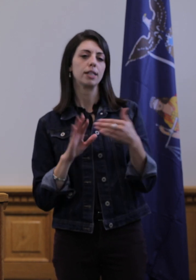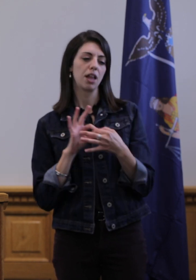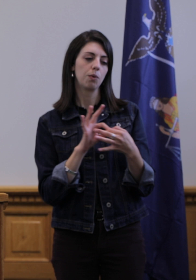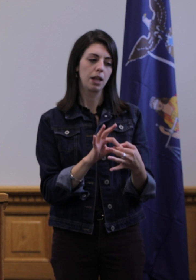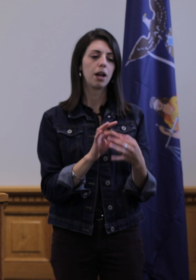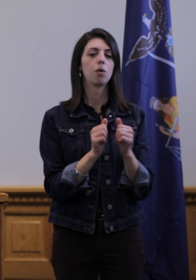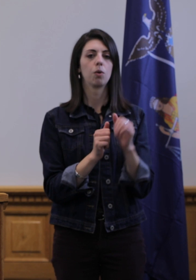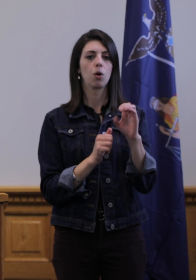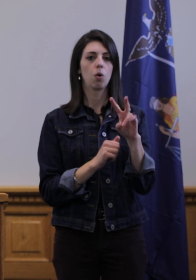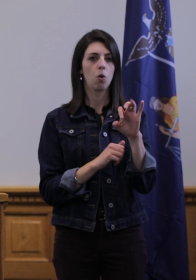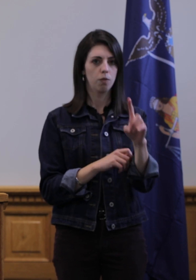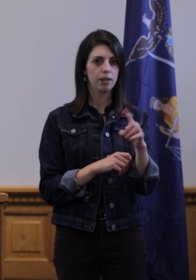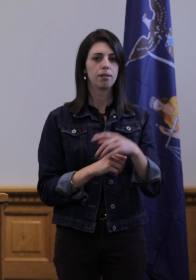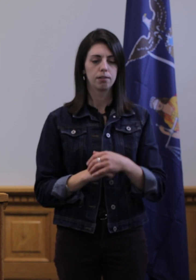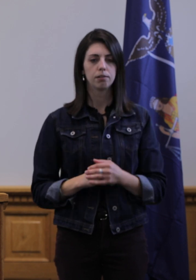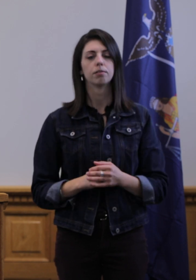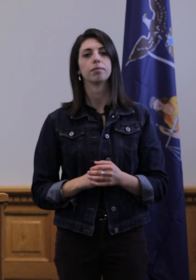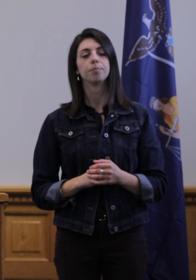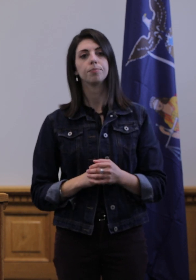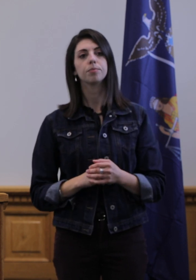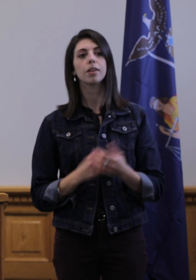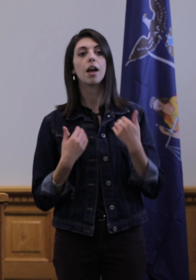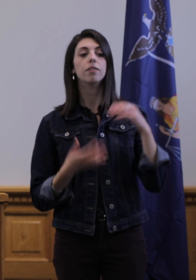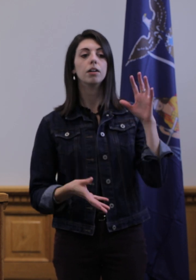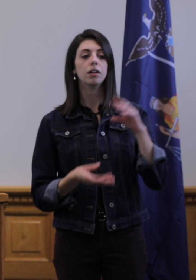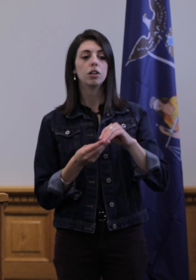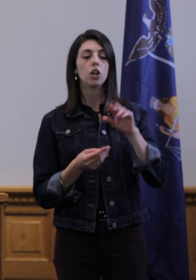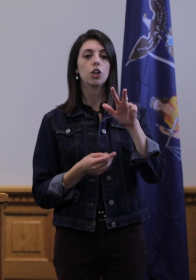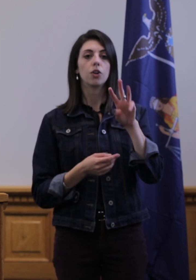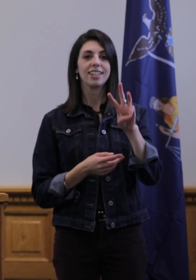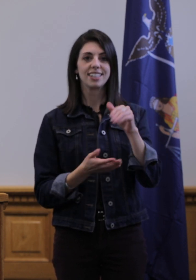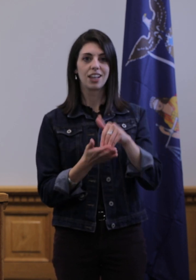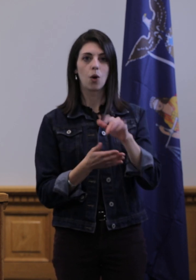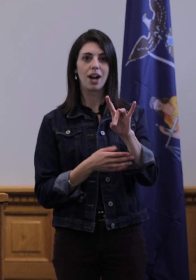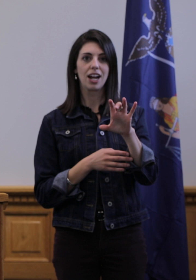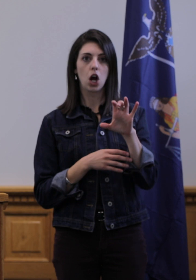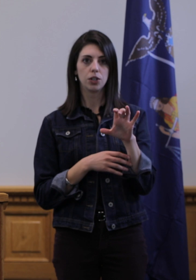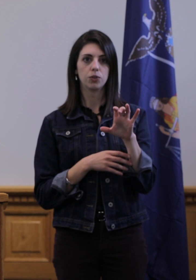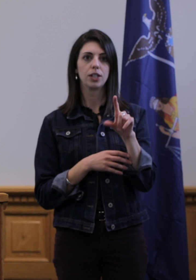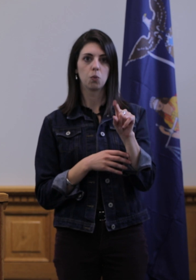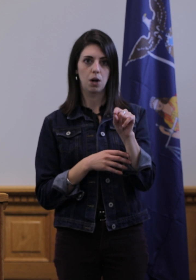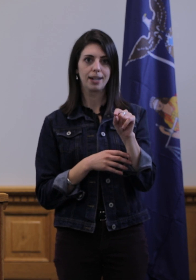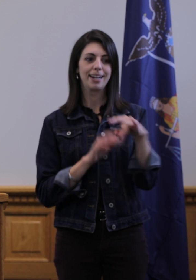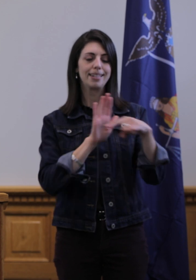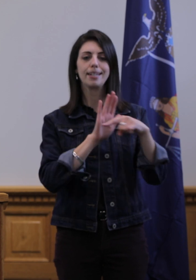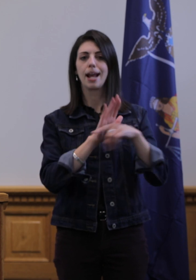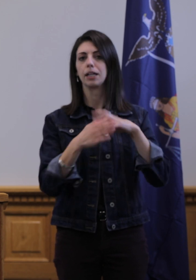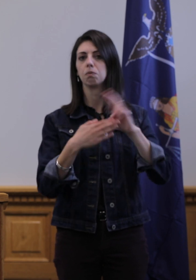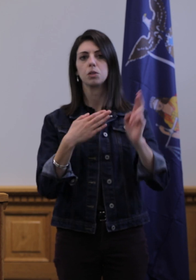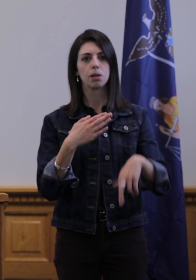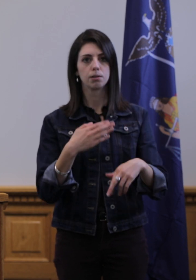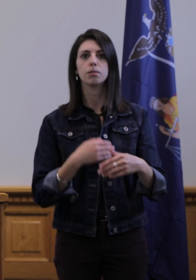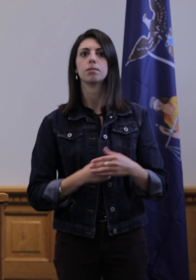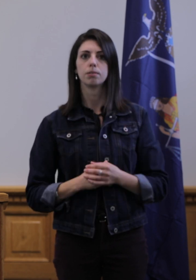related to COVID-19. We've received 36,000 820 negative test results